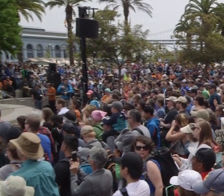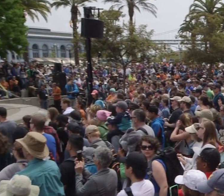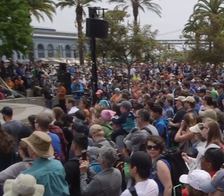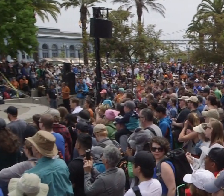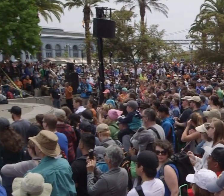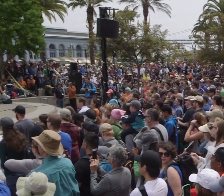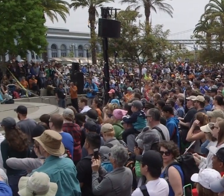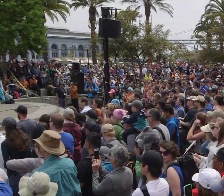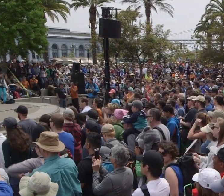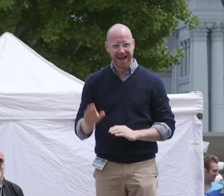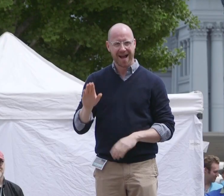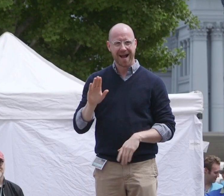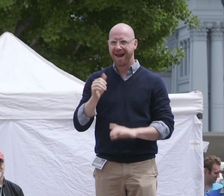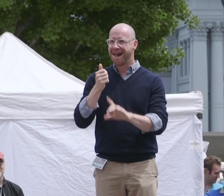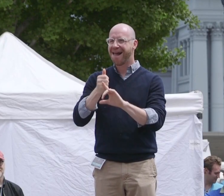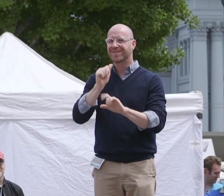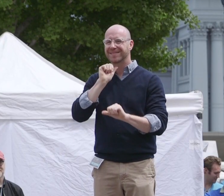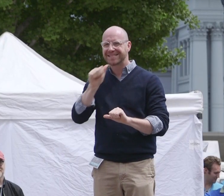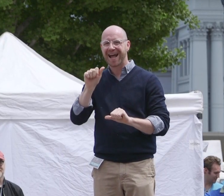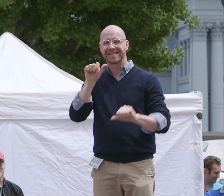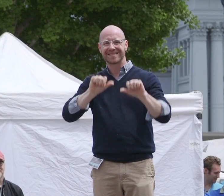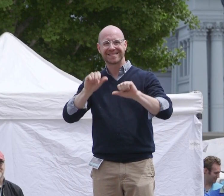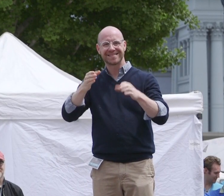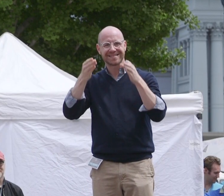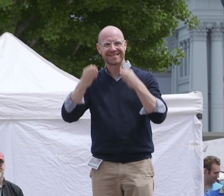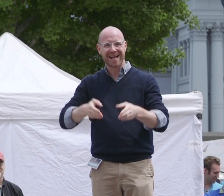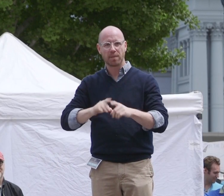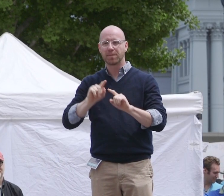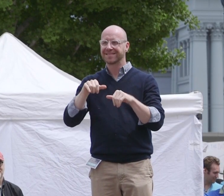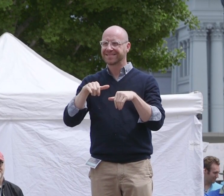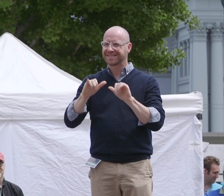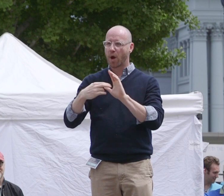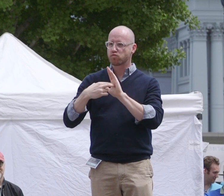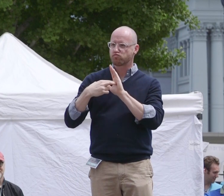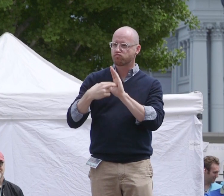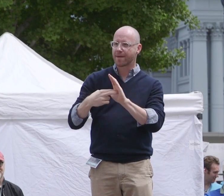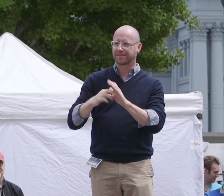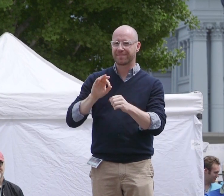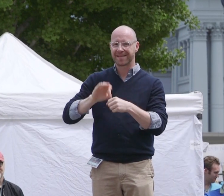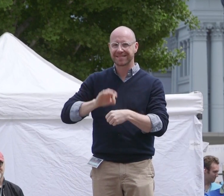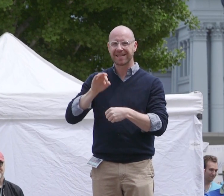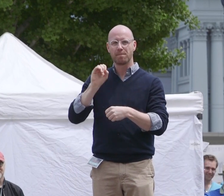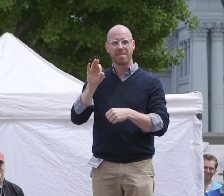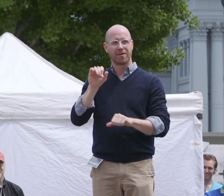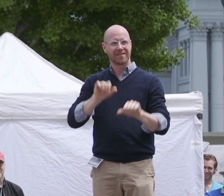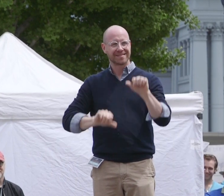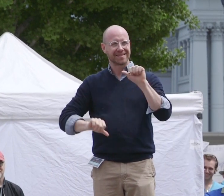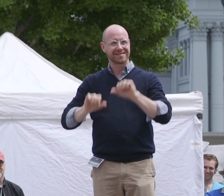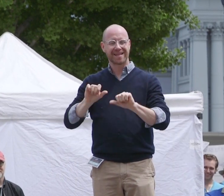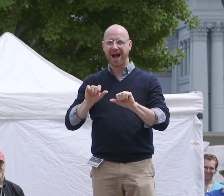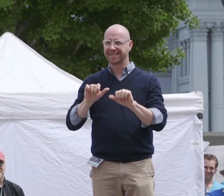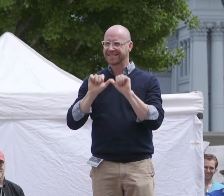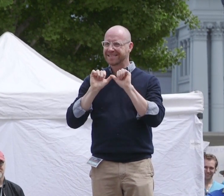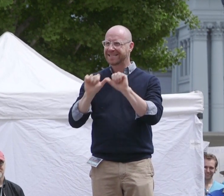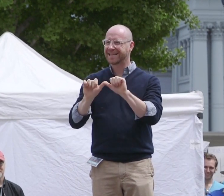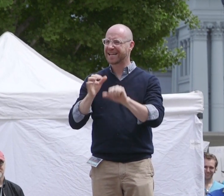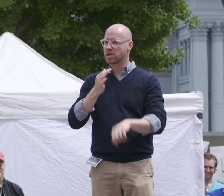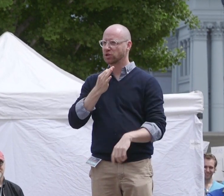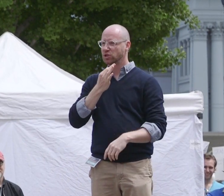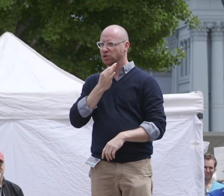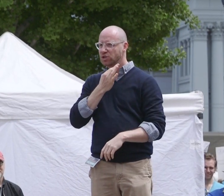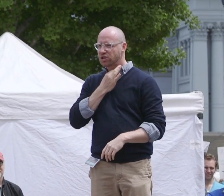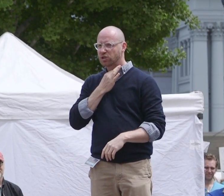He's not a scientist, but he represents the best of science, the spirit of the scientist, an unending curiosity, a hunger to